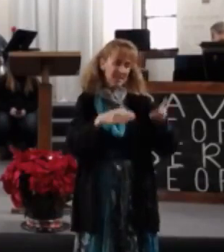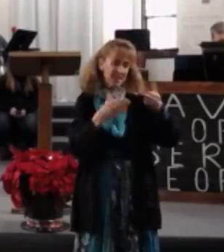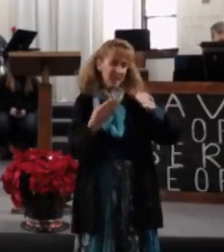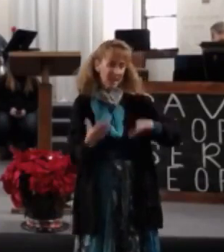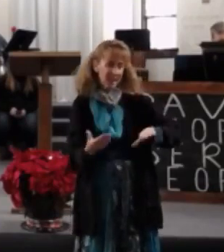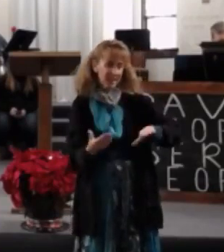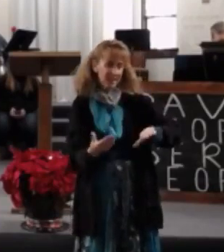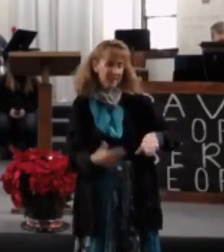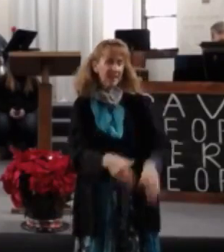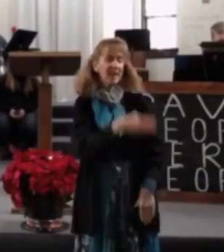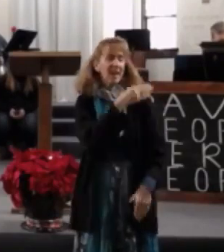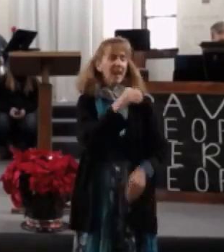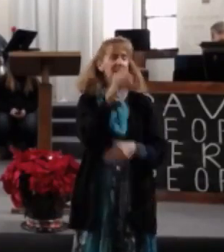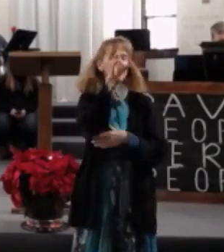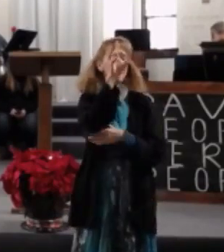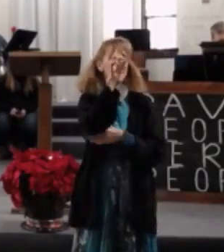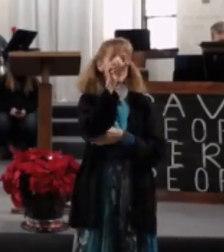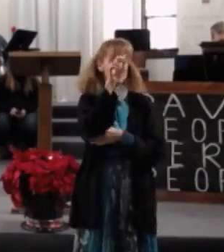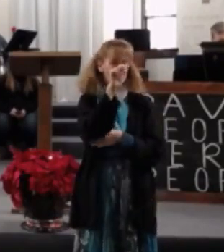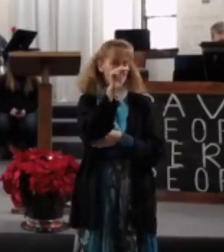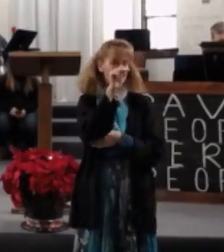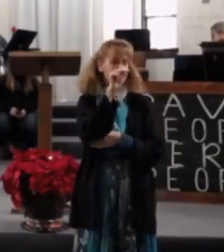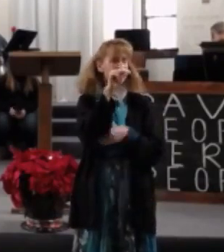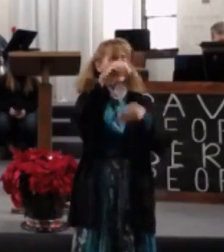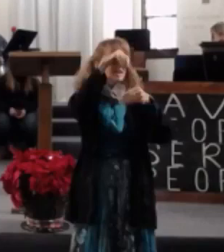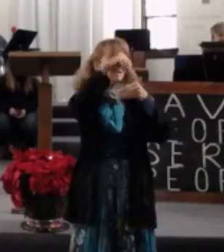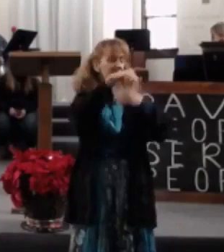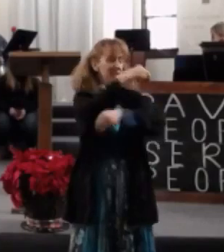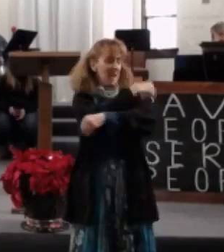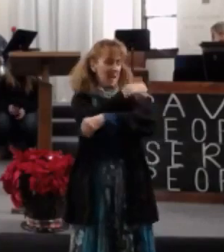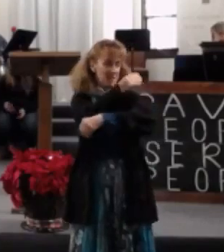he's still hanging in there. And